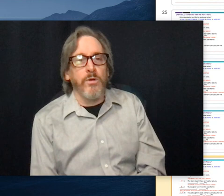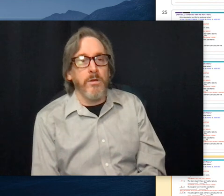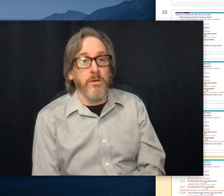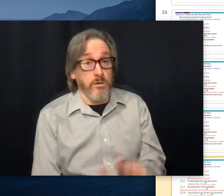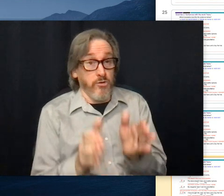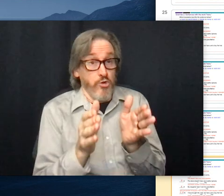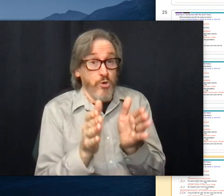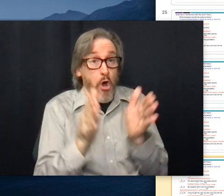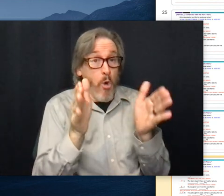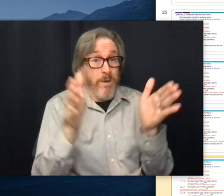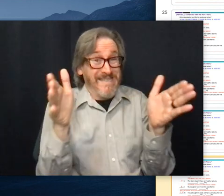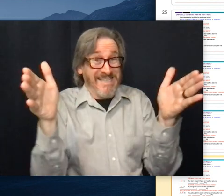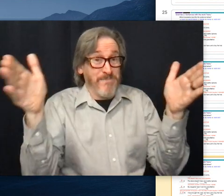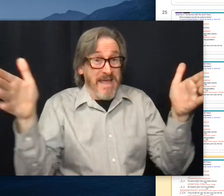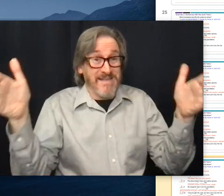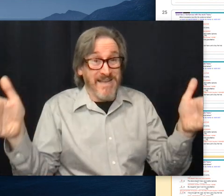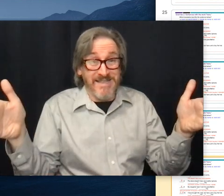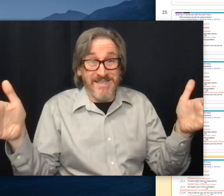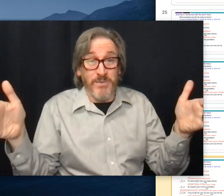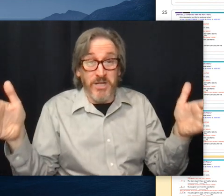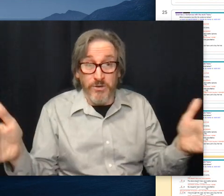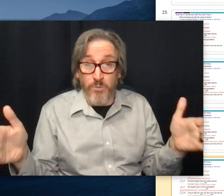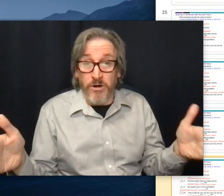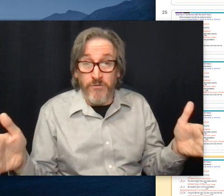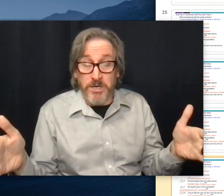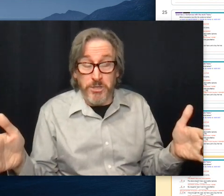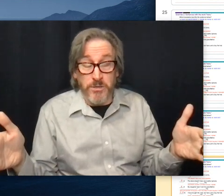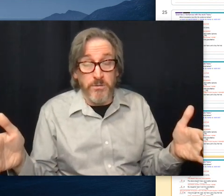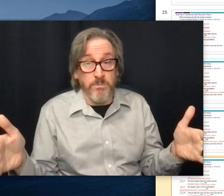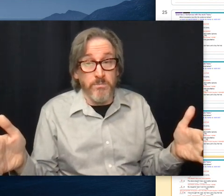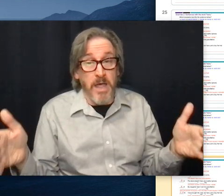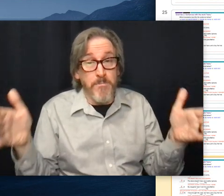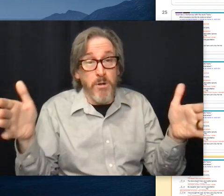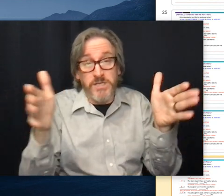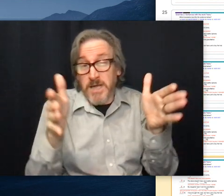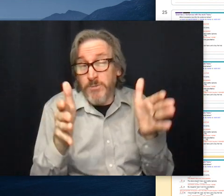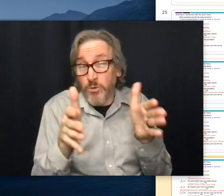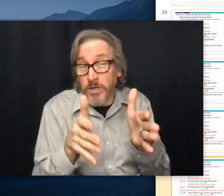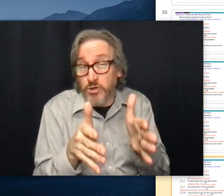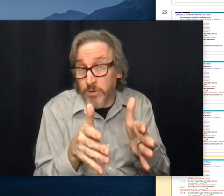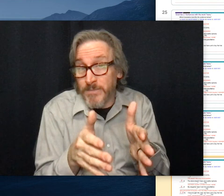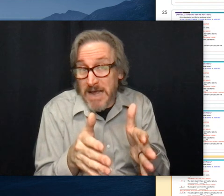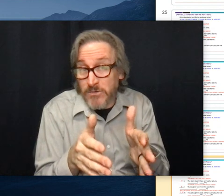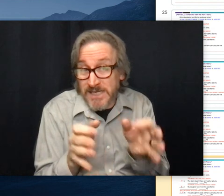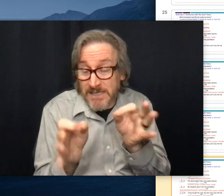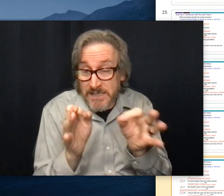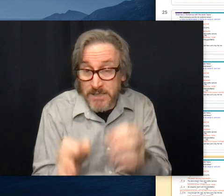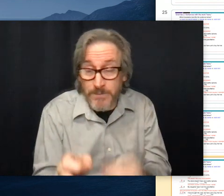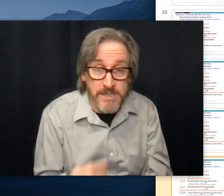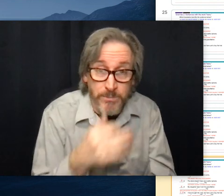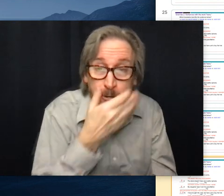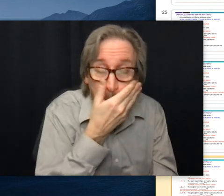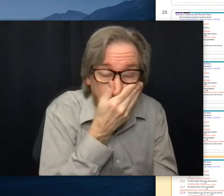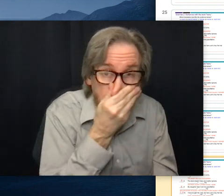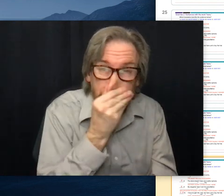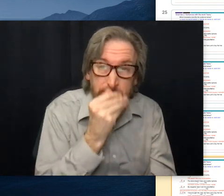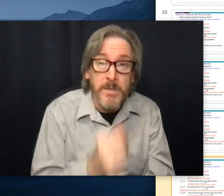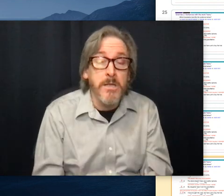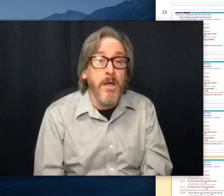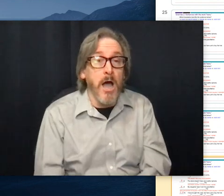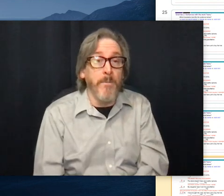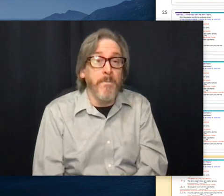So you can always expand sentences to include more information. And most of the time you can trim down sentences to be simpler.